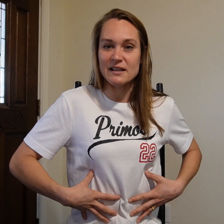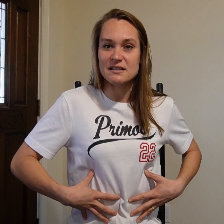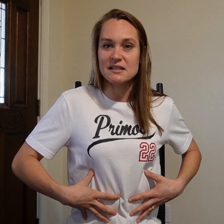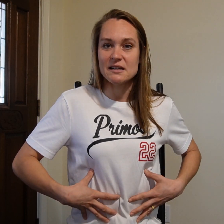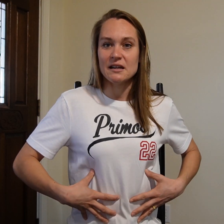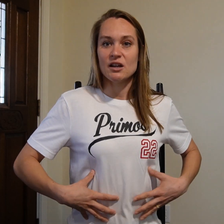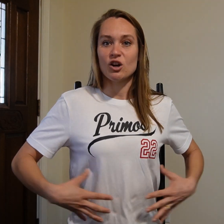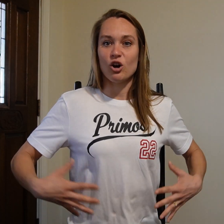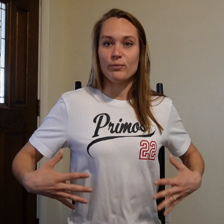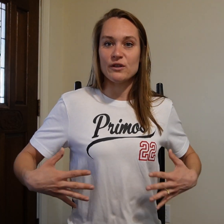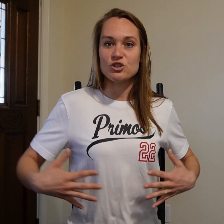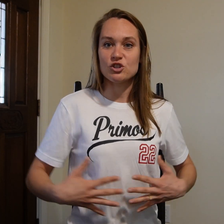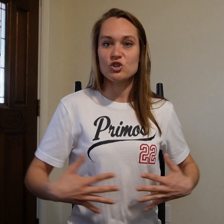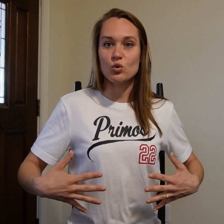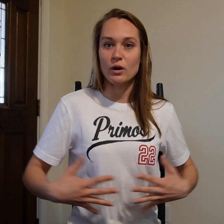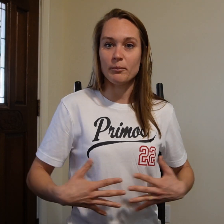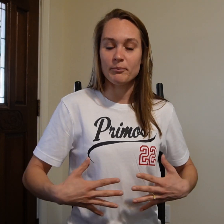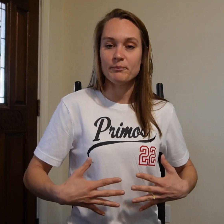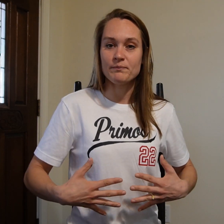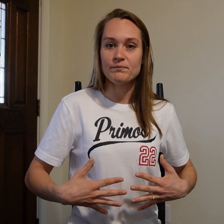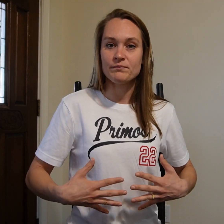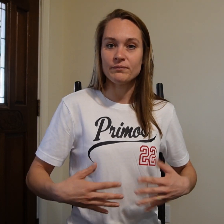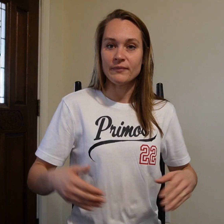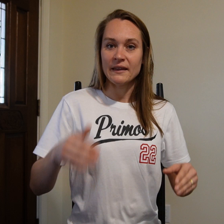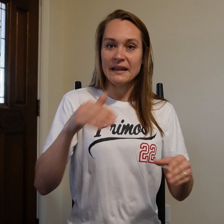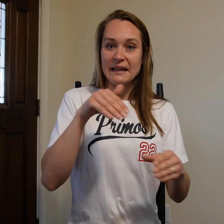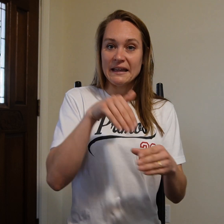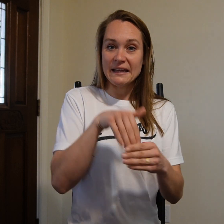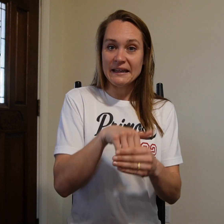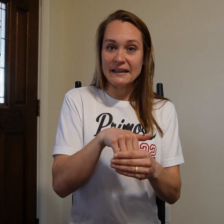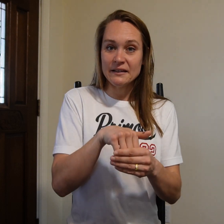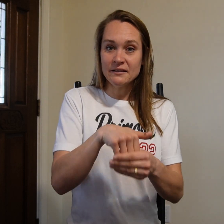knots. Calm the storm in.